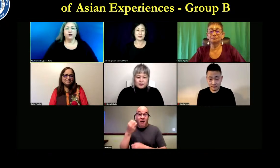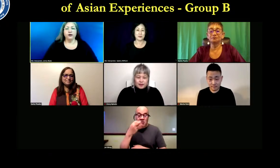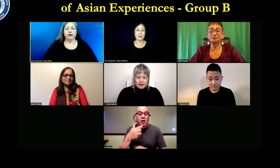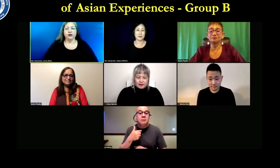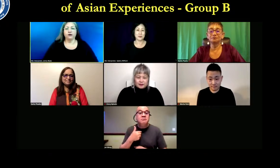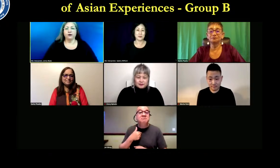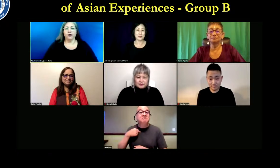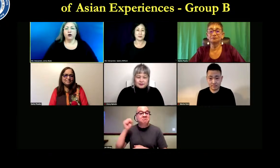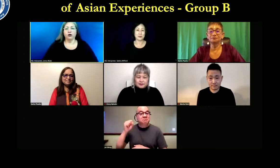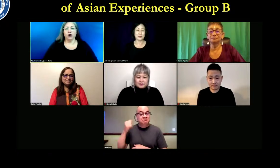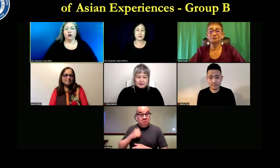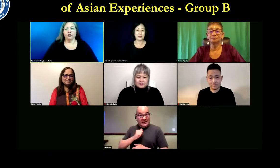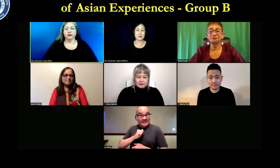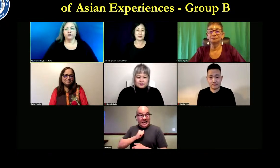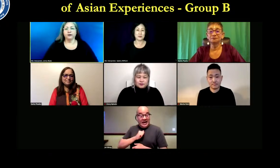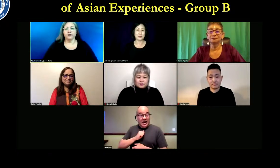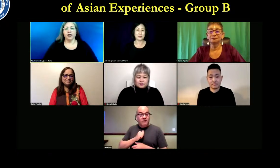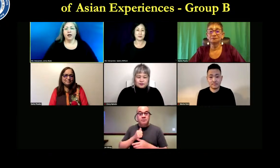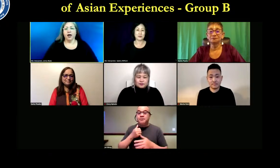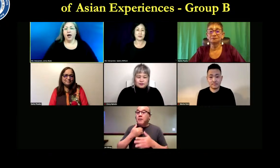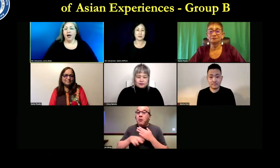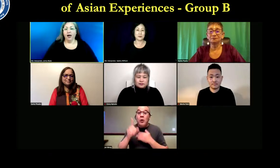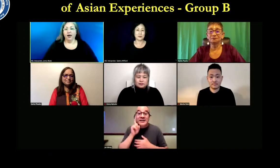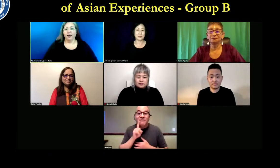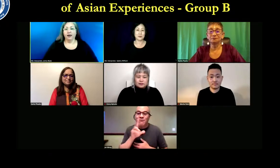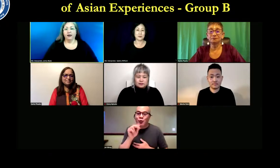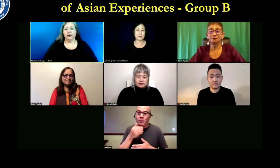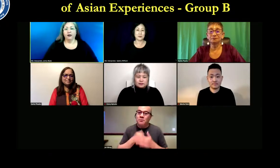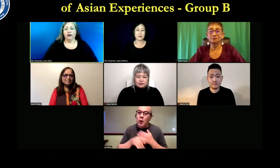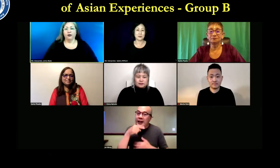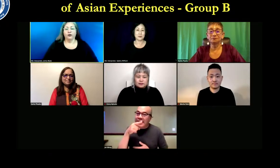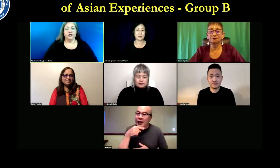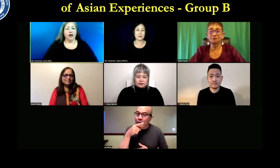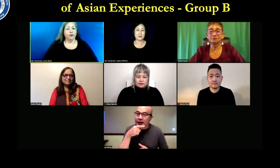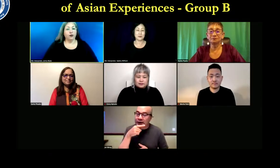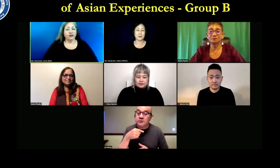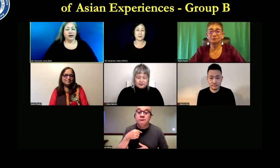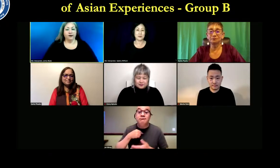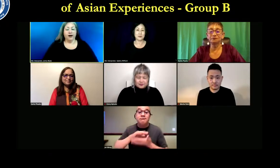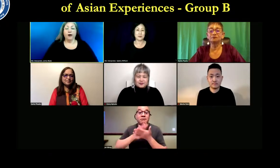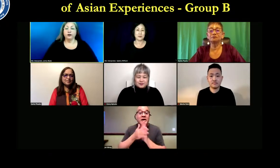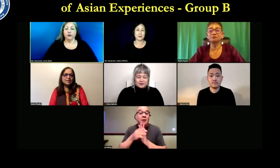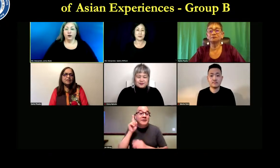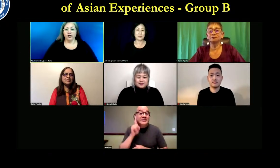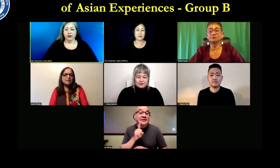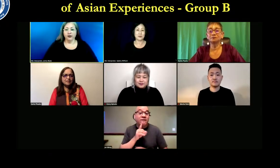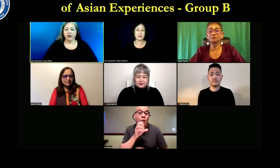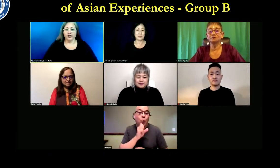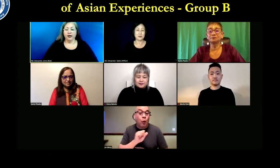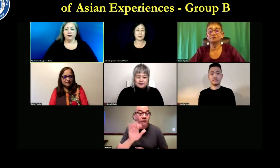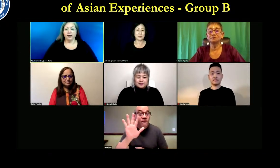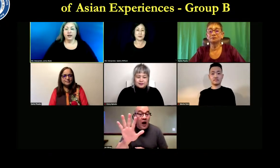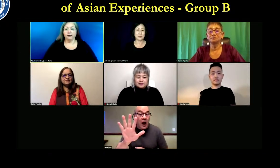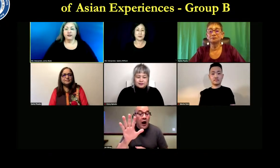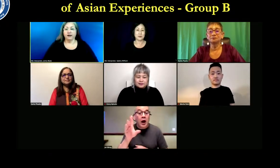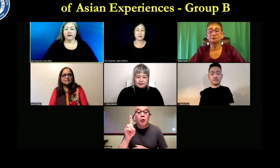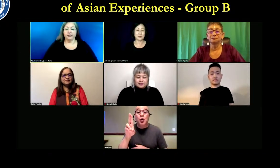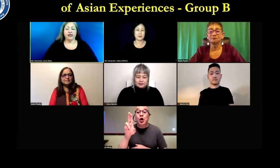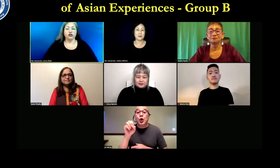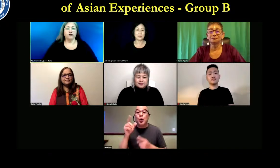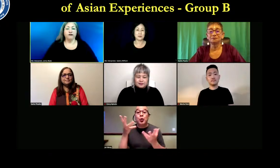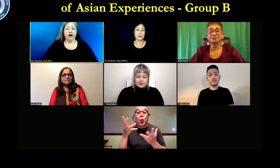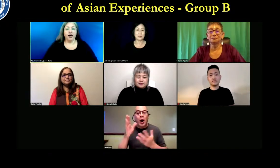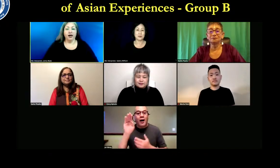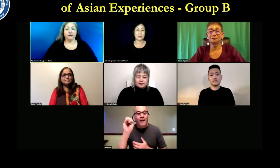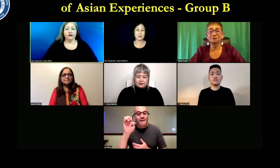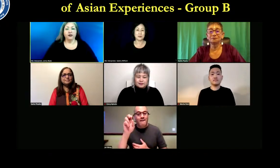in moving here from Hong Kong, I was not born deaf. I was born hearing and became deaf at the